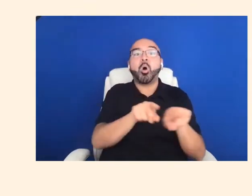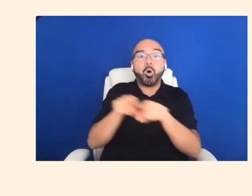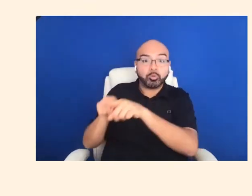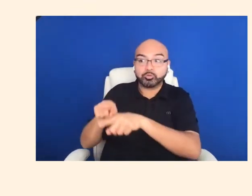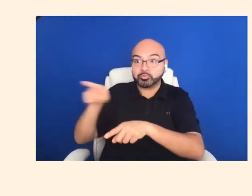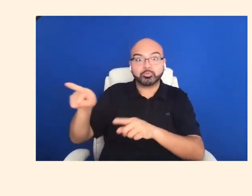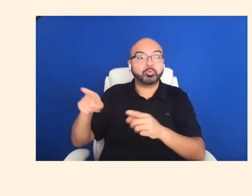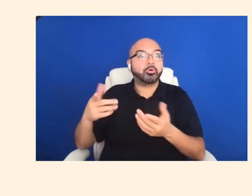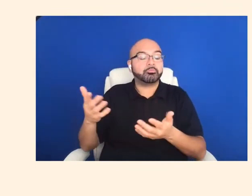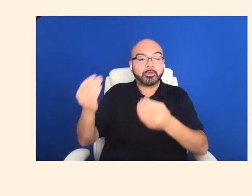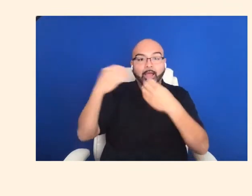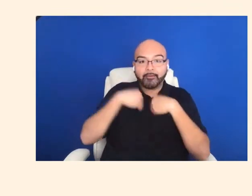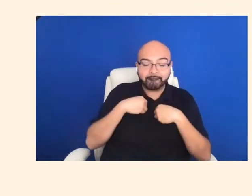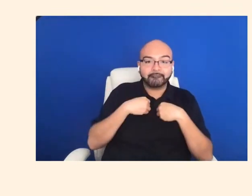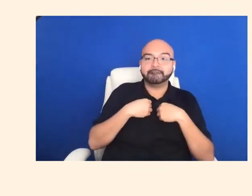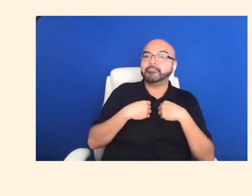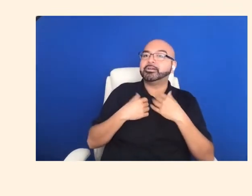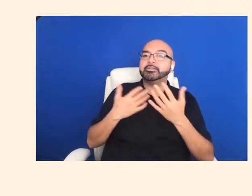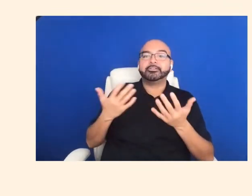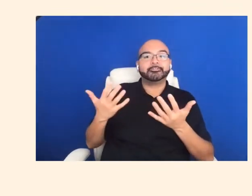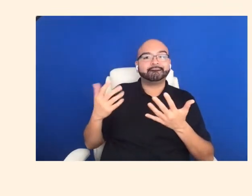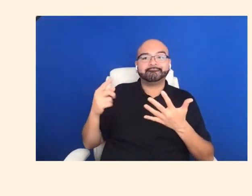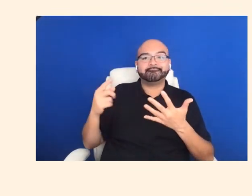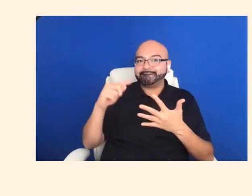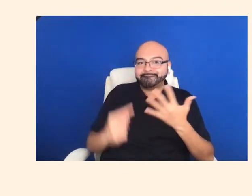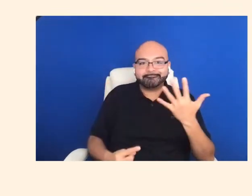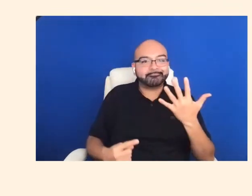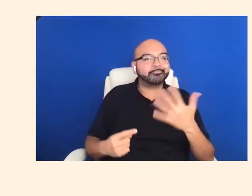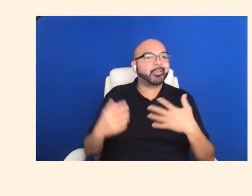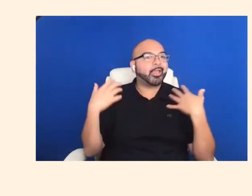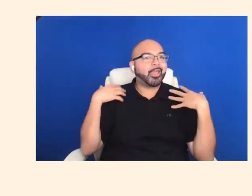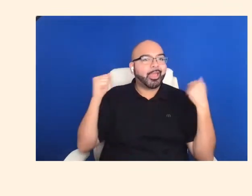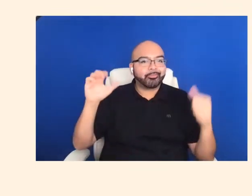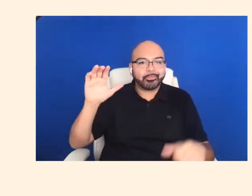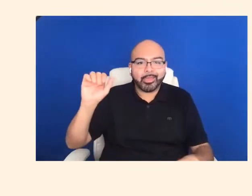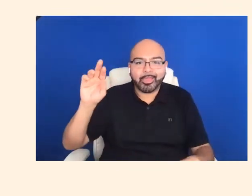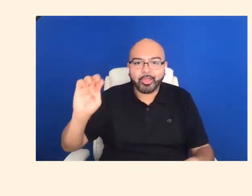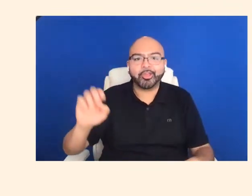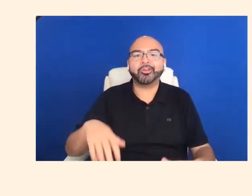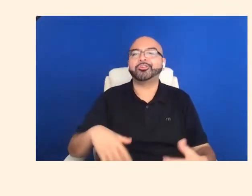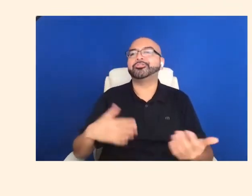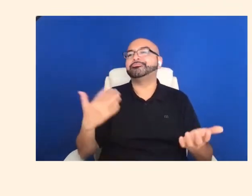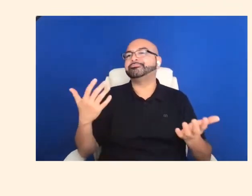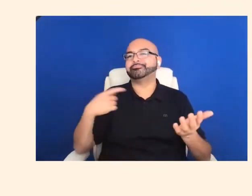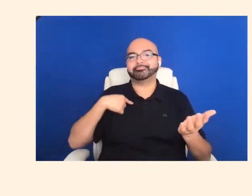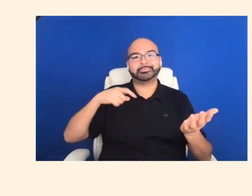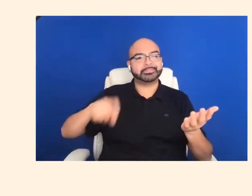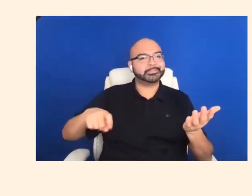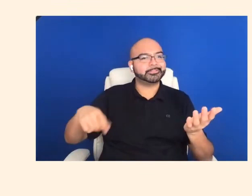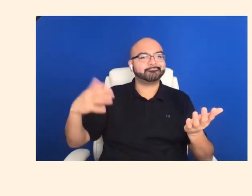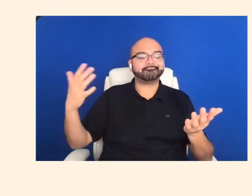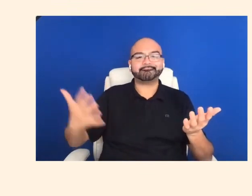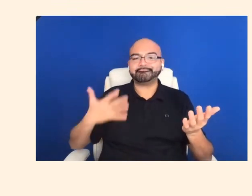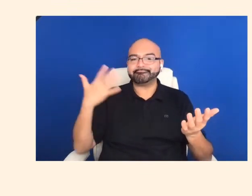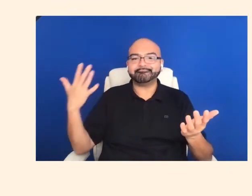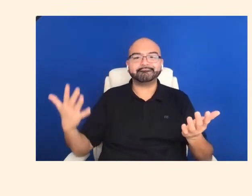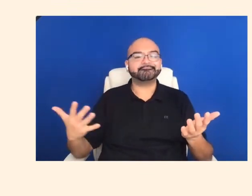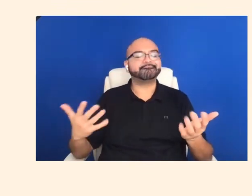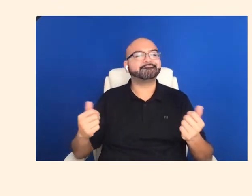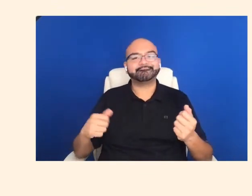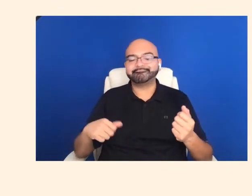focusing on the fact that I need healthcare or that I need